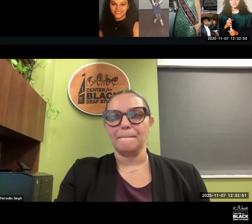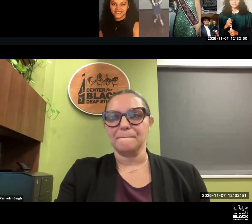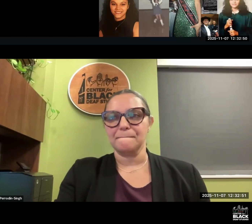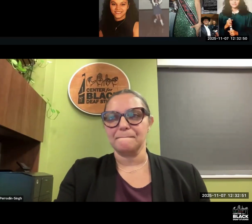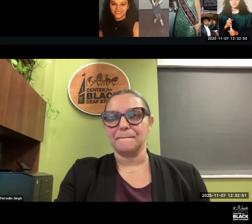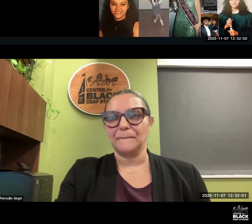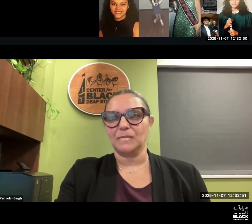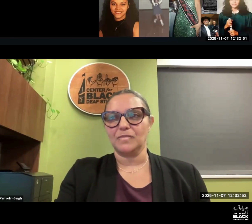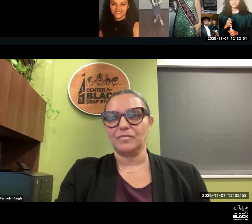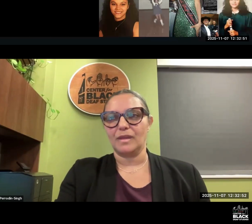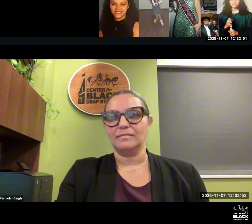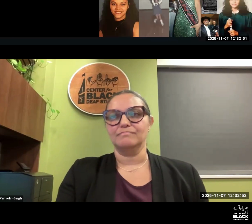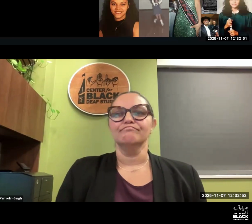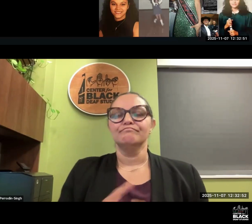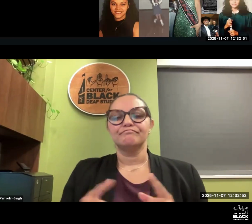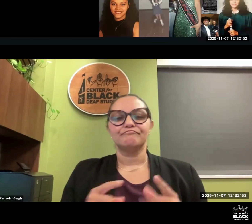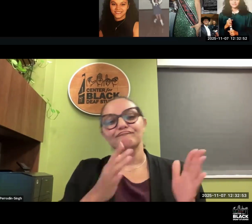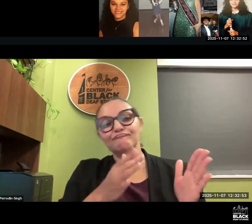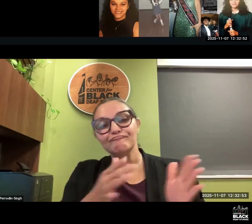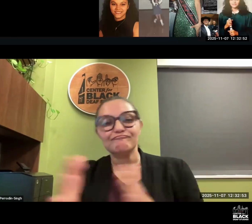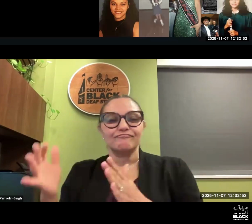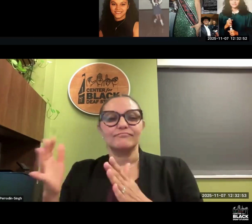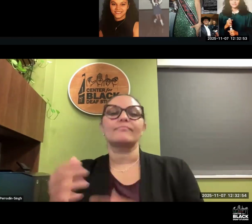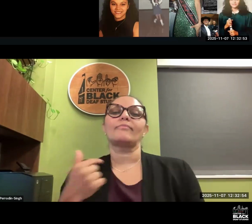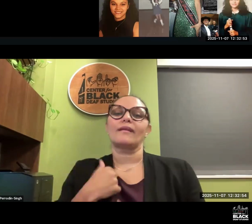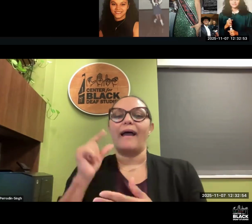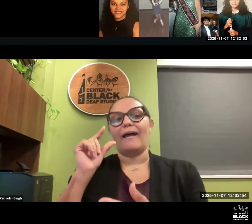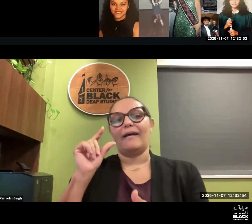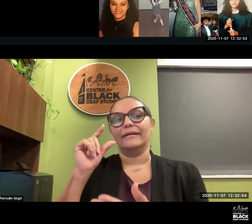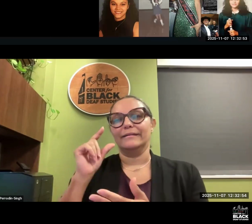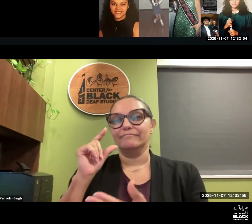like me. I remember all of my teachers being white.